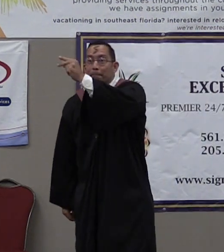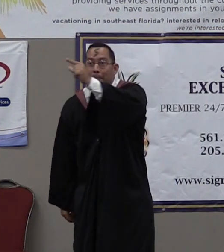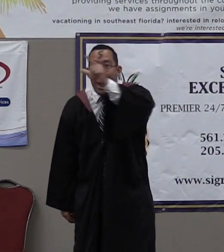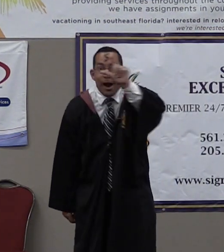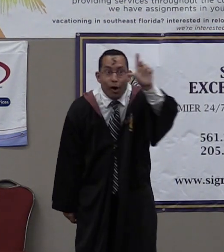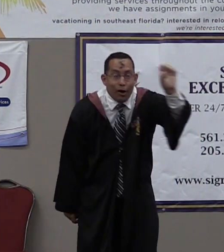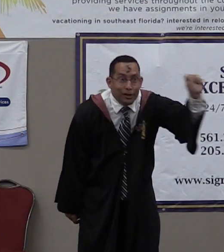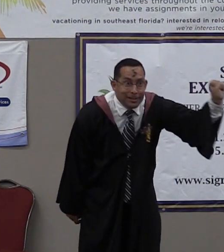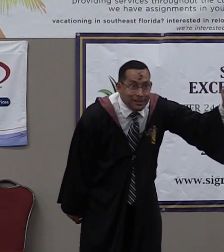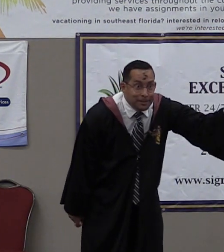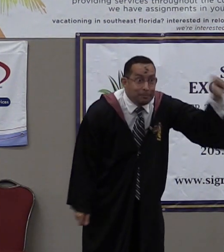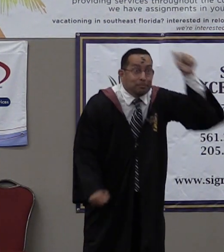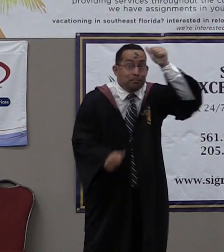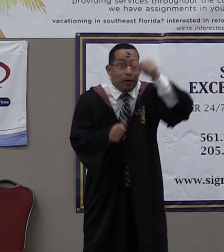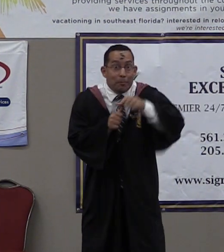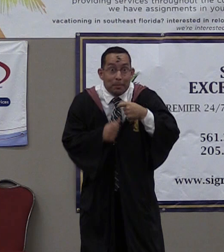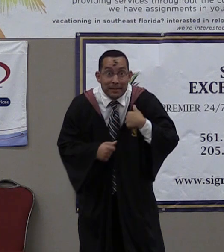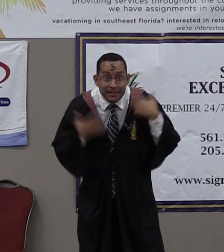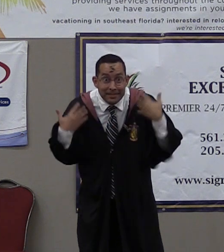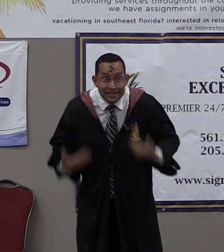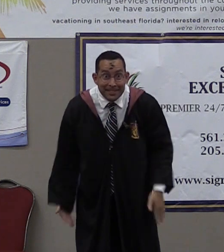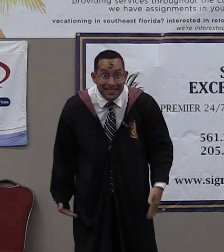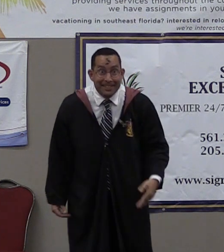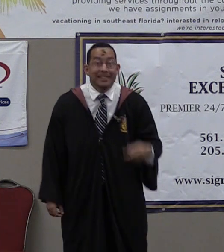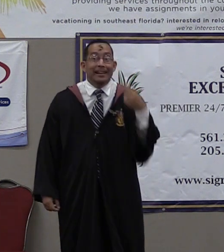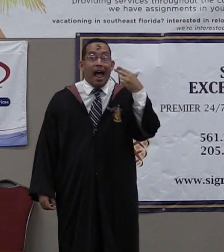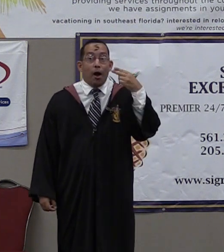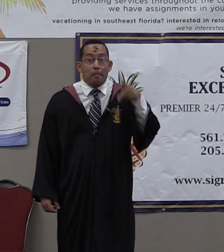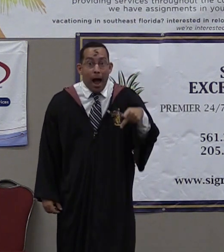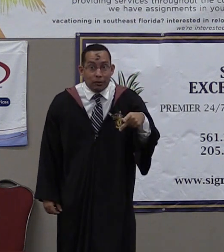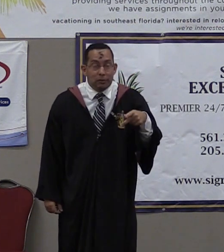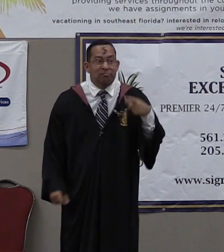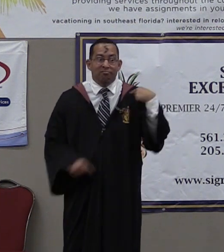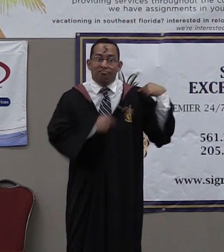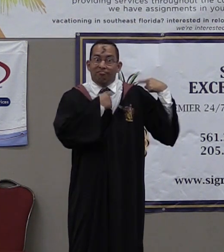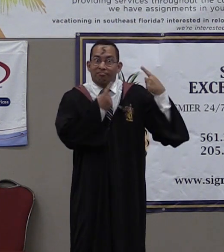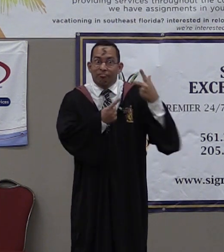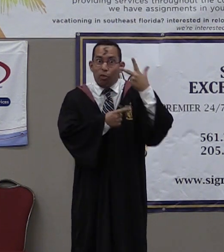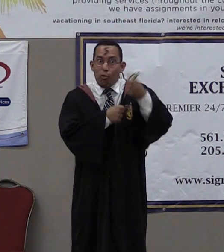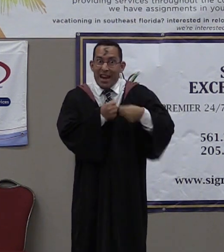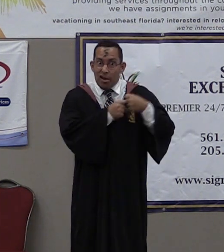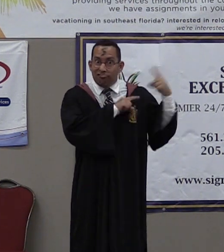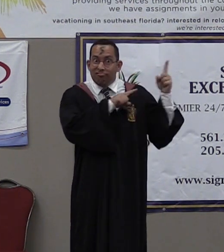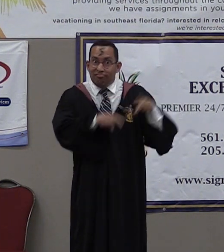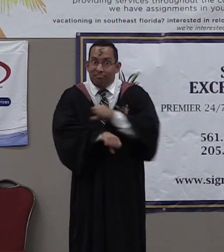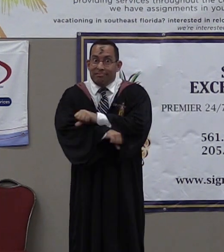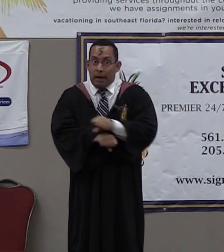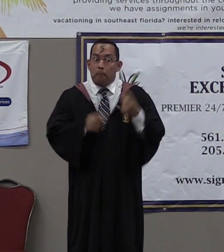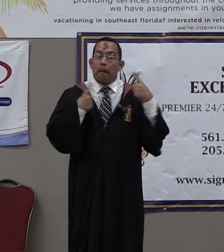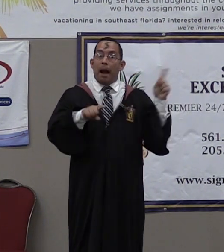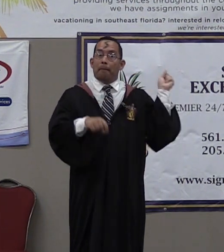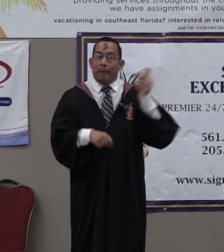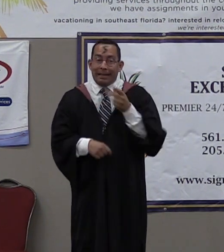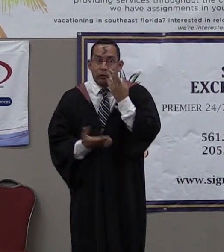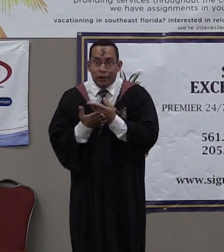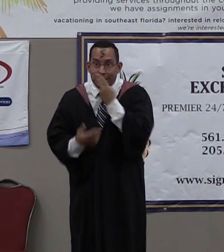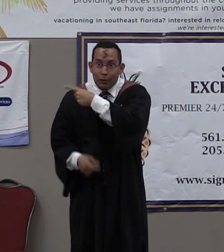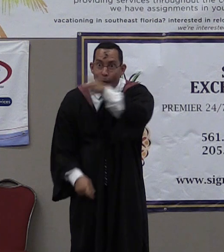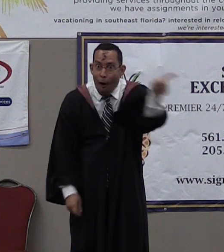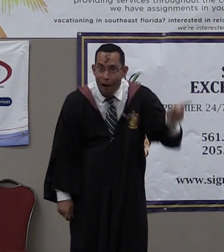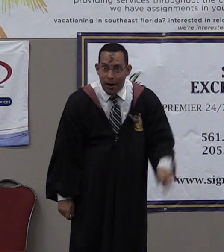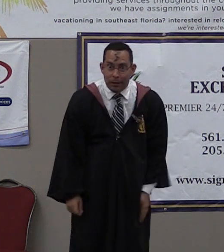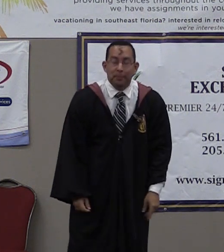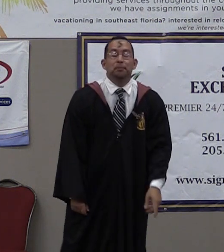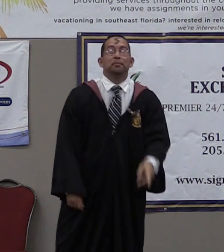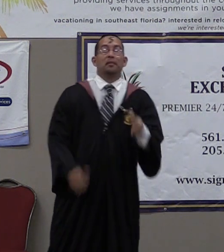Hello. Hello, Muggles. Remember me? Harry Potter? I've been coming here for 3 years